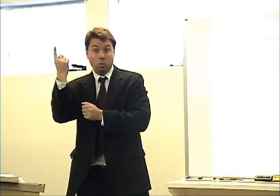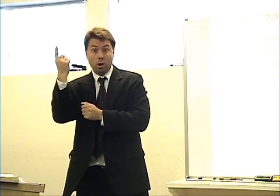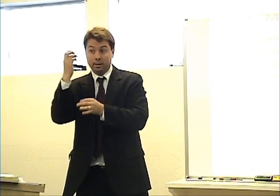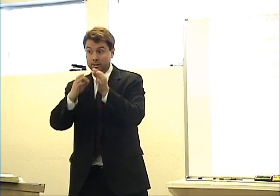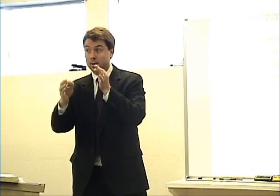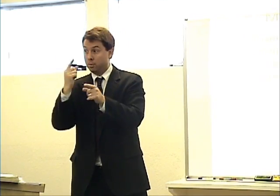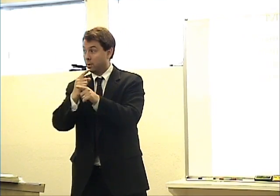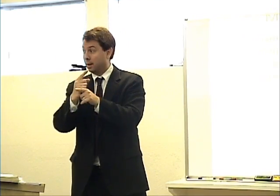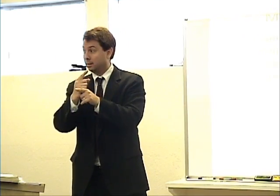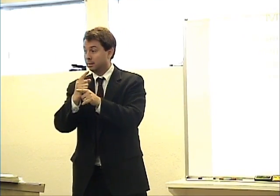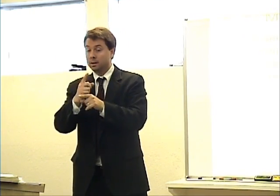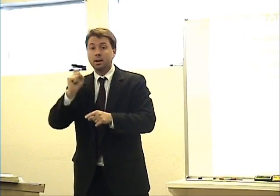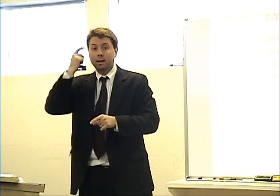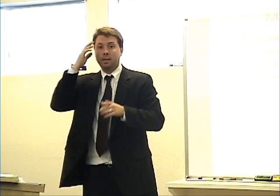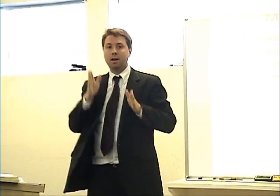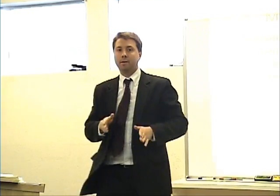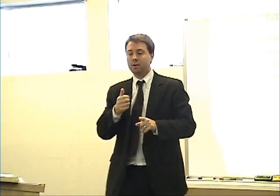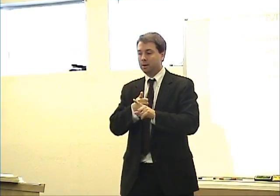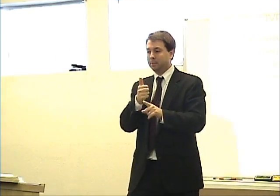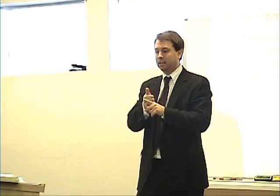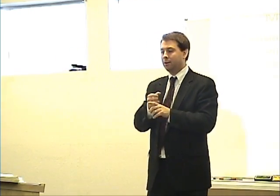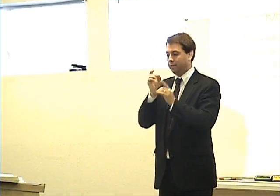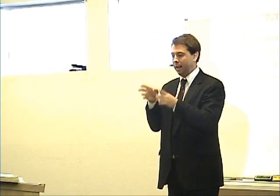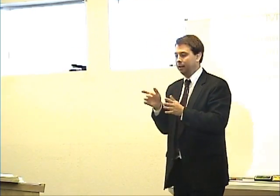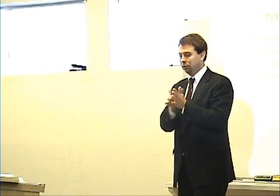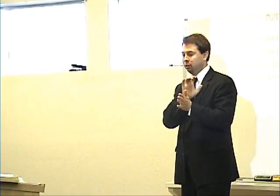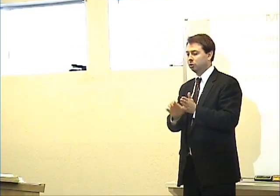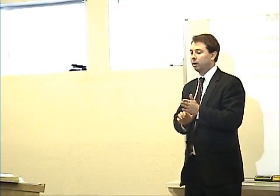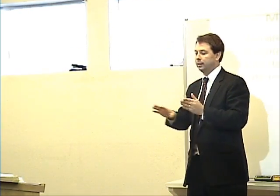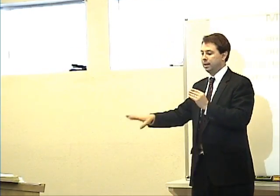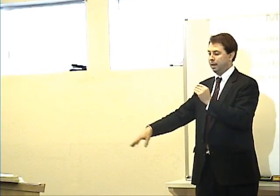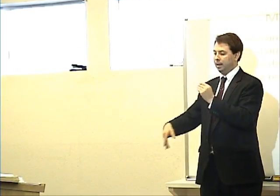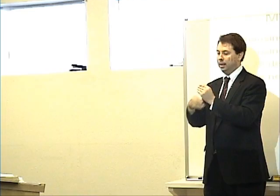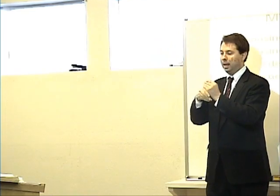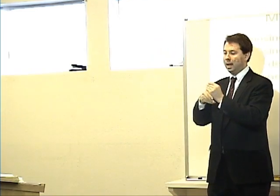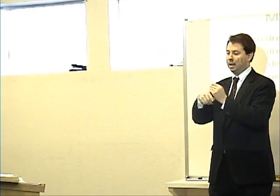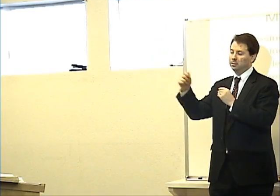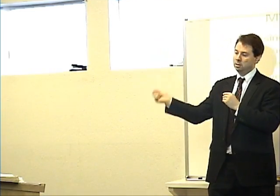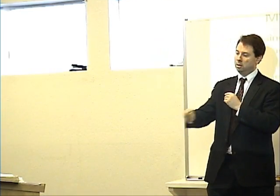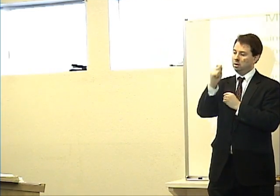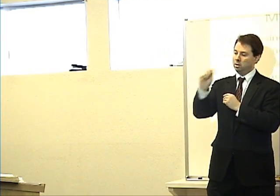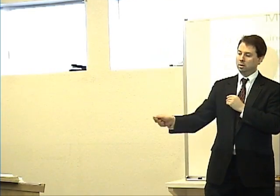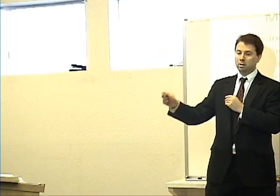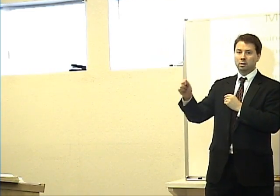Crucified, simple, right? The governor himself hates Jesus Christ. He adds,